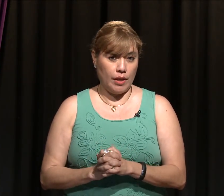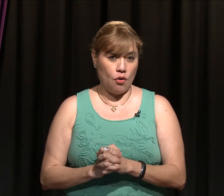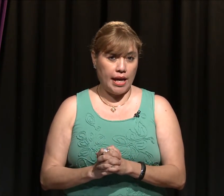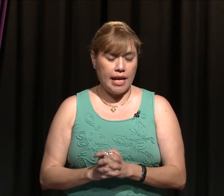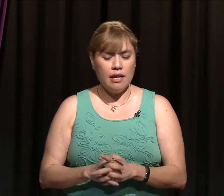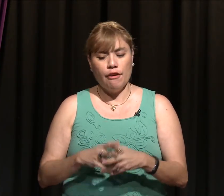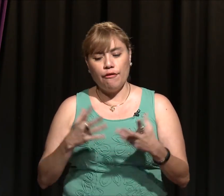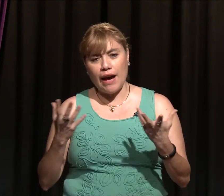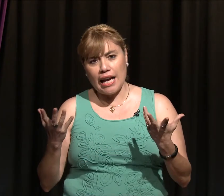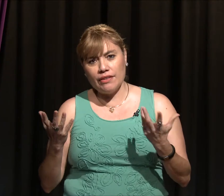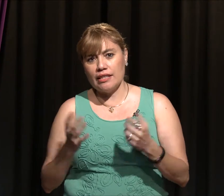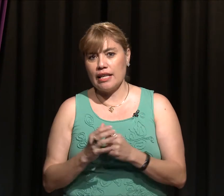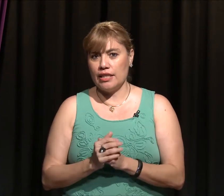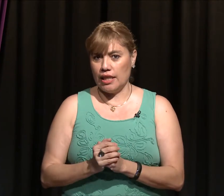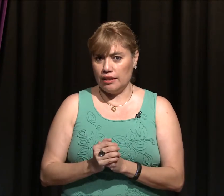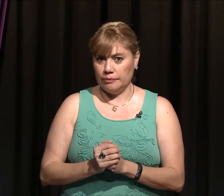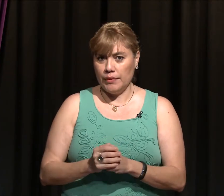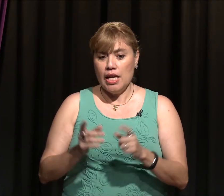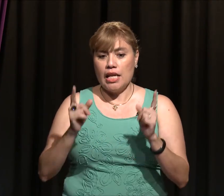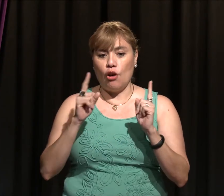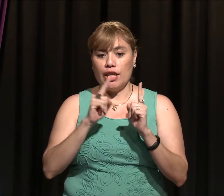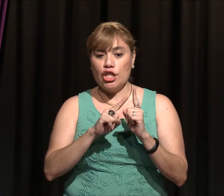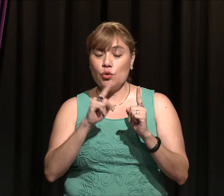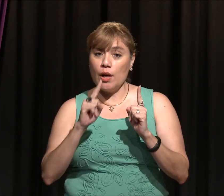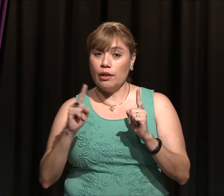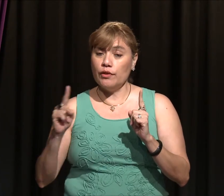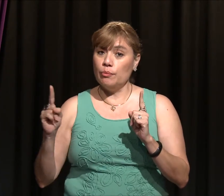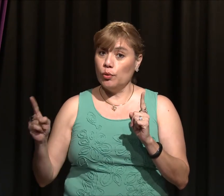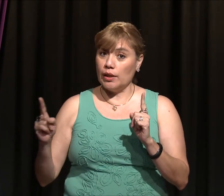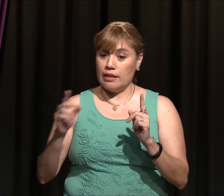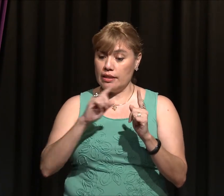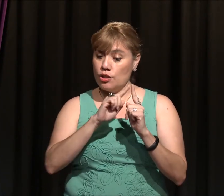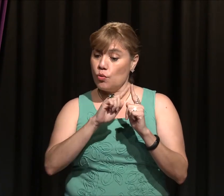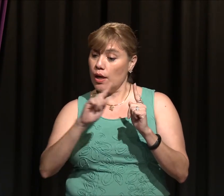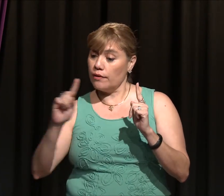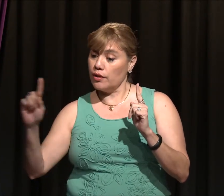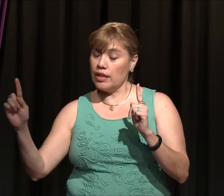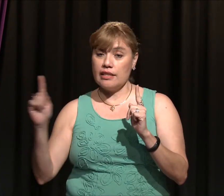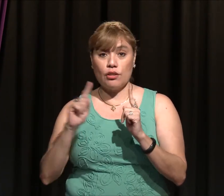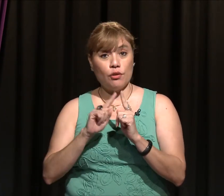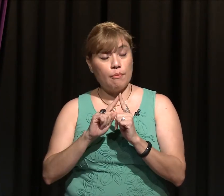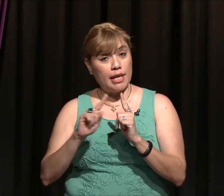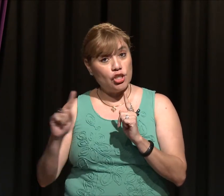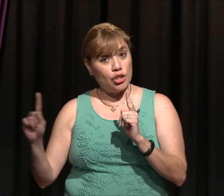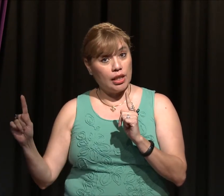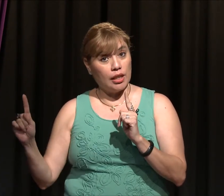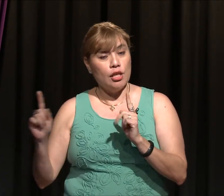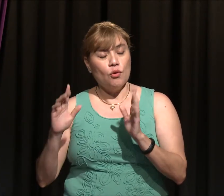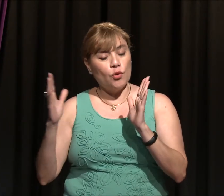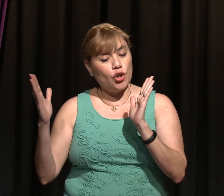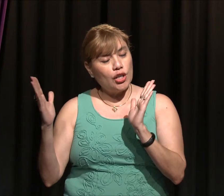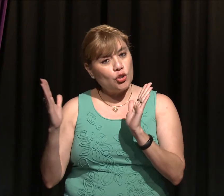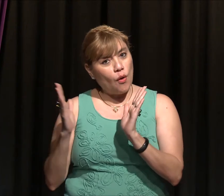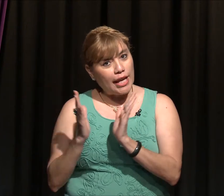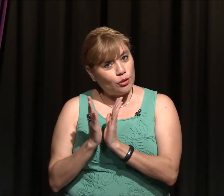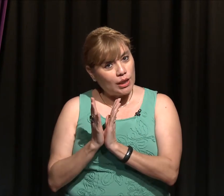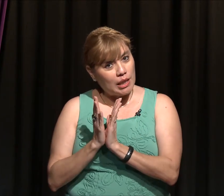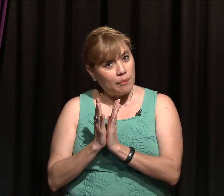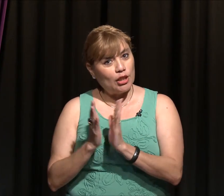Okay? Five is ideal. Now, each one of the bullets, each one of the things that you're mentioning, we're going to try to keep it